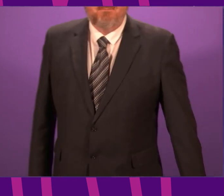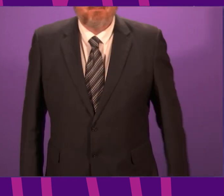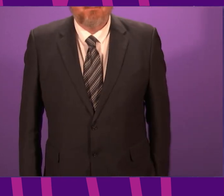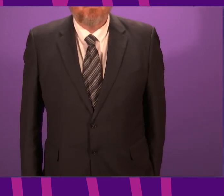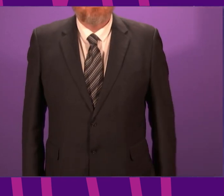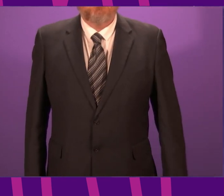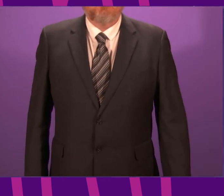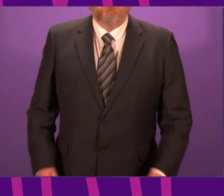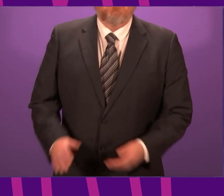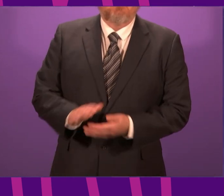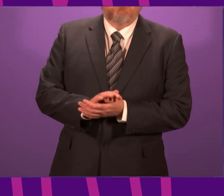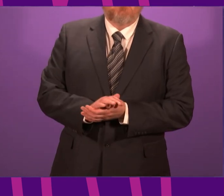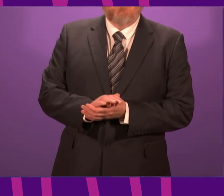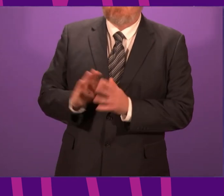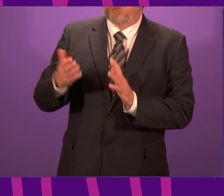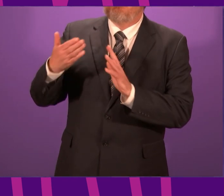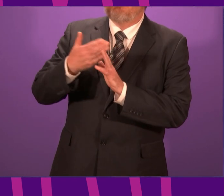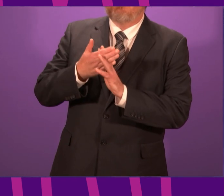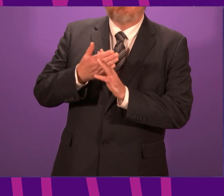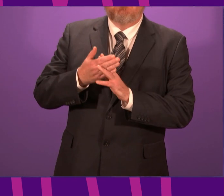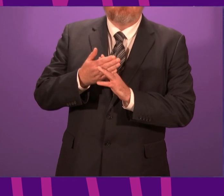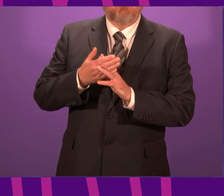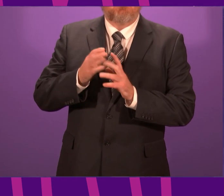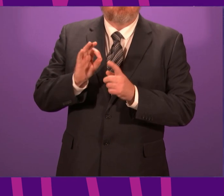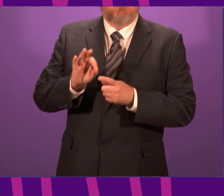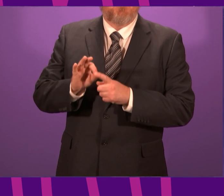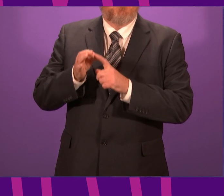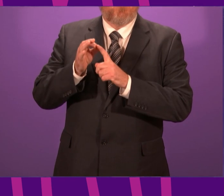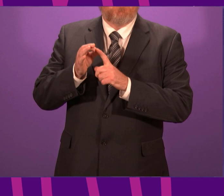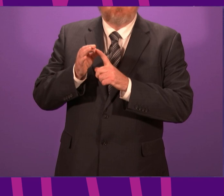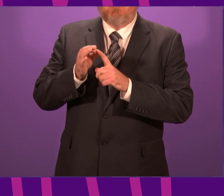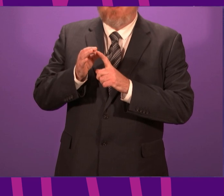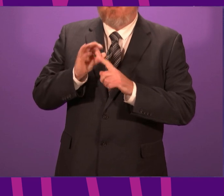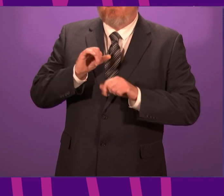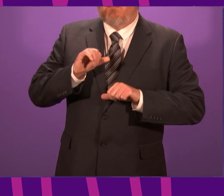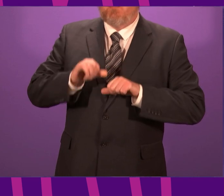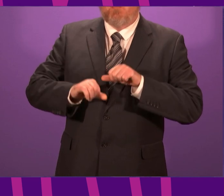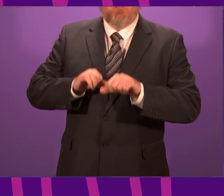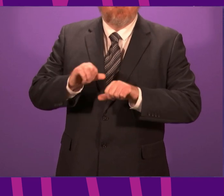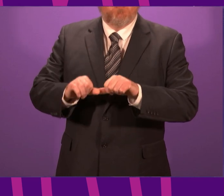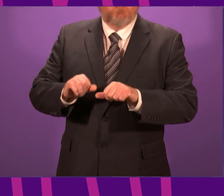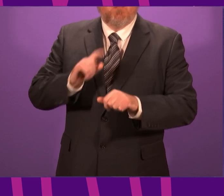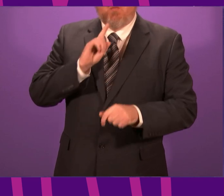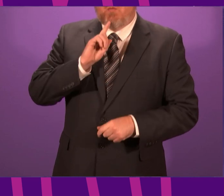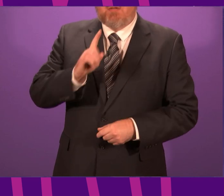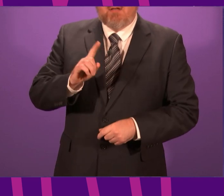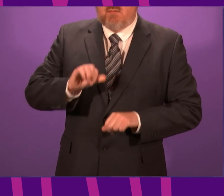Point of order, Aileen Smith. Once the groans die down, I'll make my point of order.